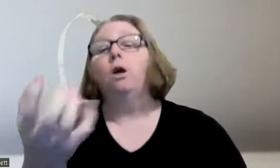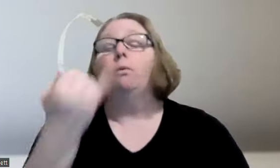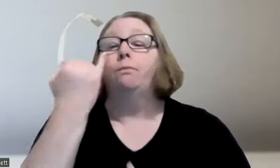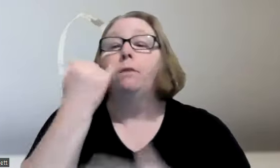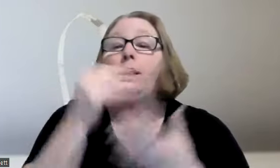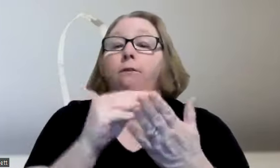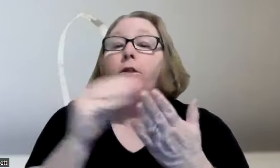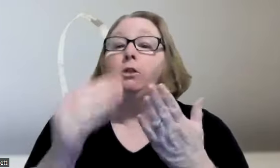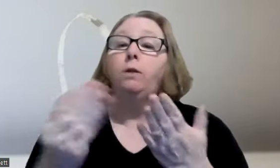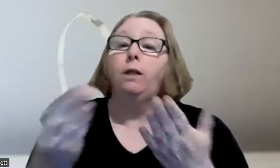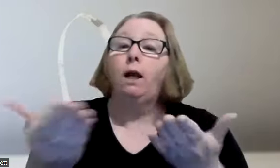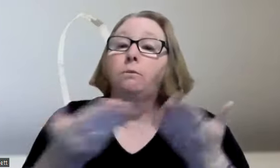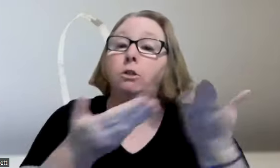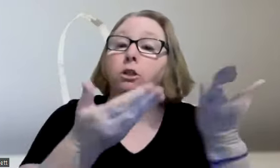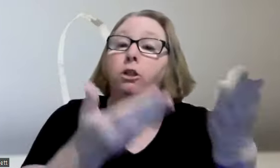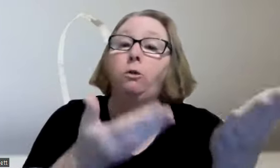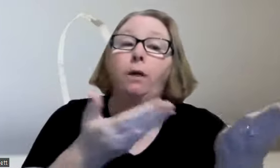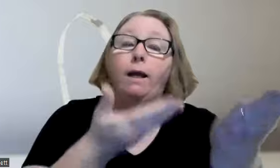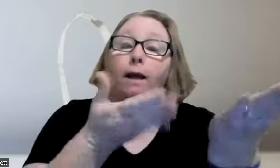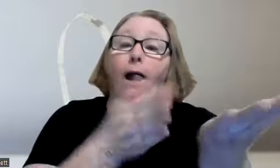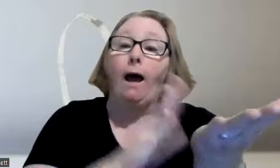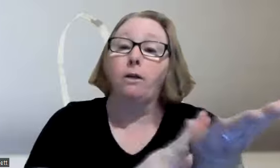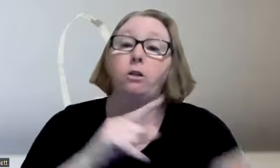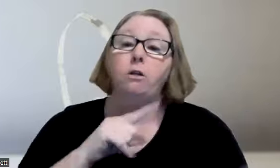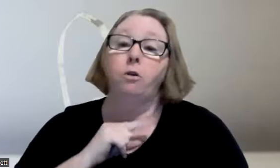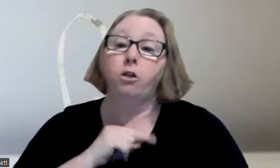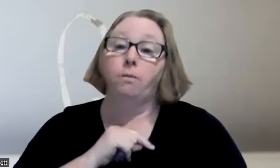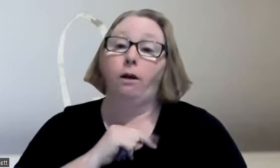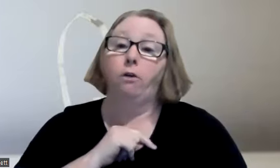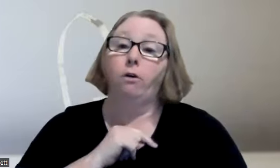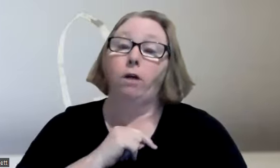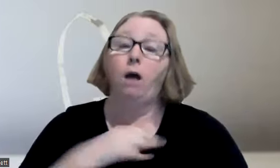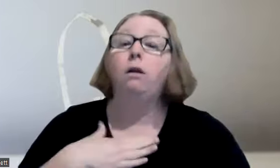So if a student comes to you and asks you to put your microphone on,